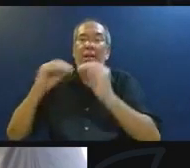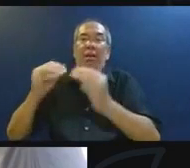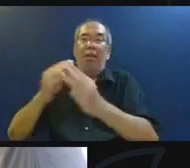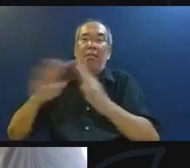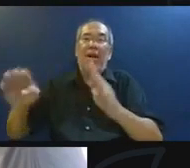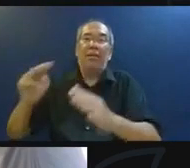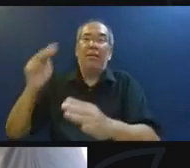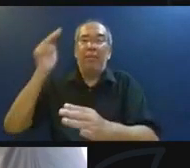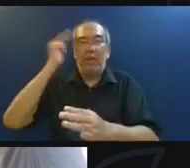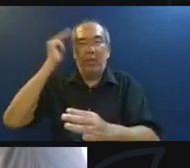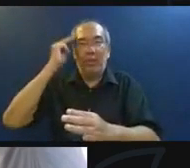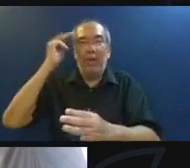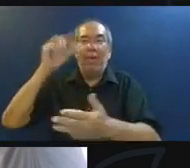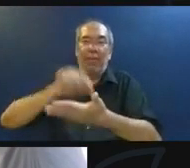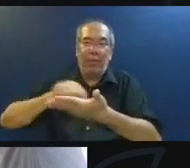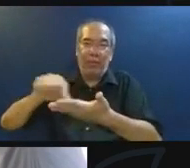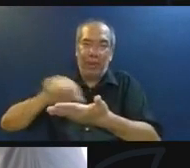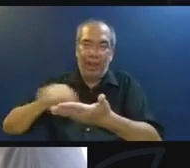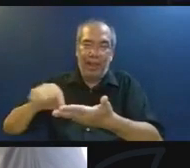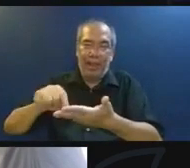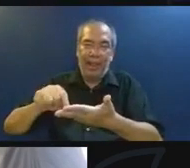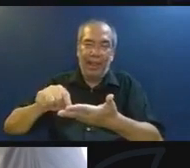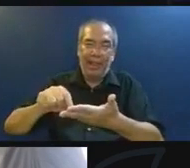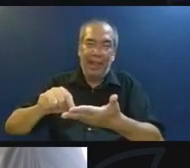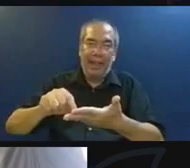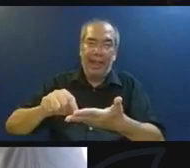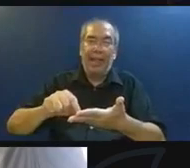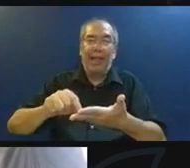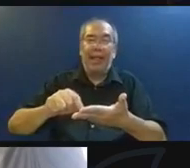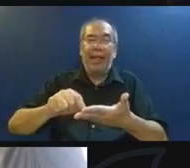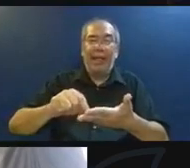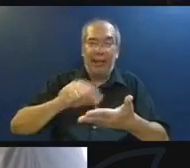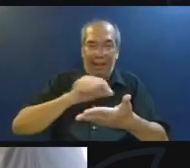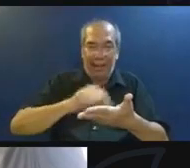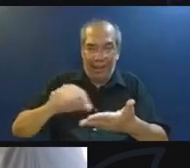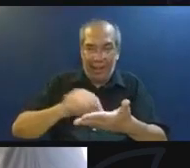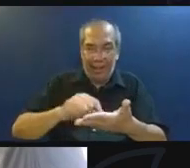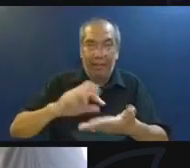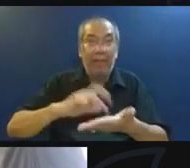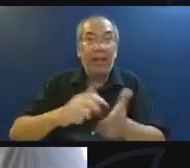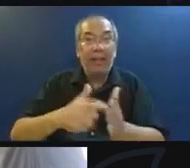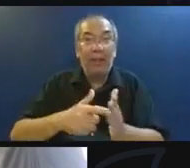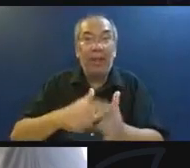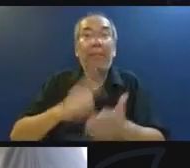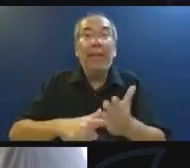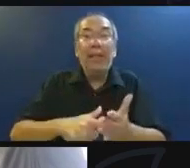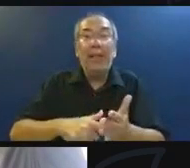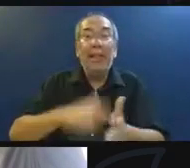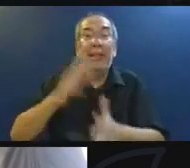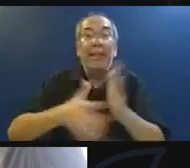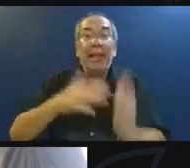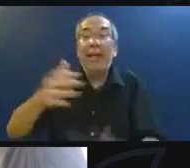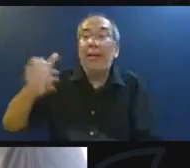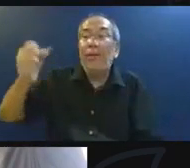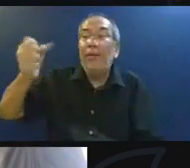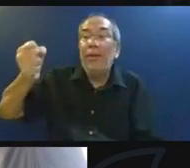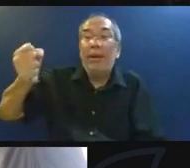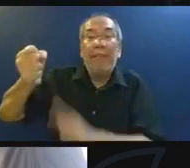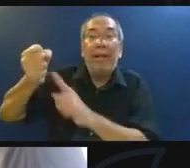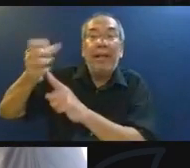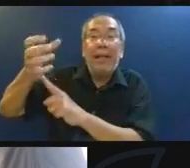So when they enter school, they will obviously have to learn proper language in Bahasa Melayu. They have to learn, read and write accordingly.